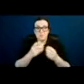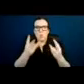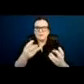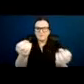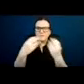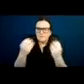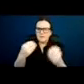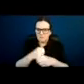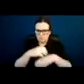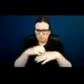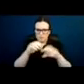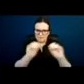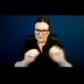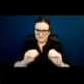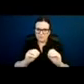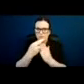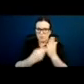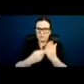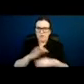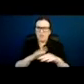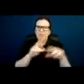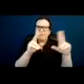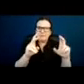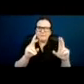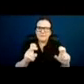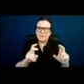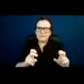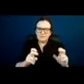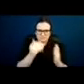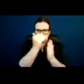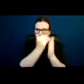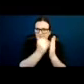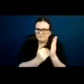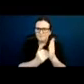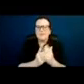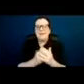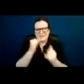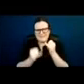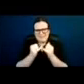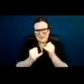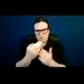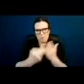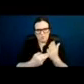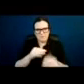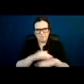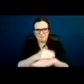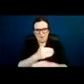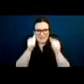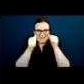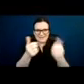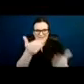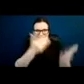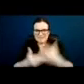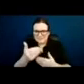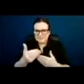the Draft State Report on a thematic basis. A detailed report on the contributions made by attendees was produced and this has